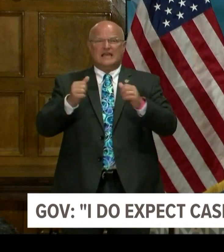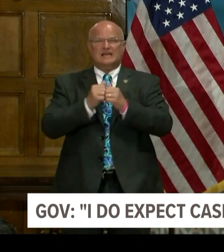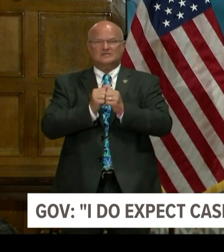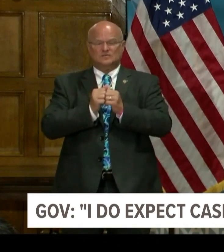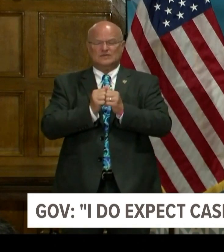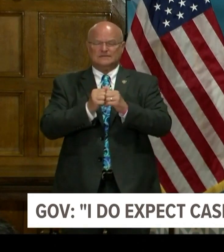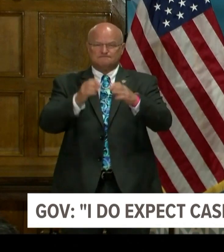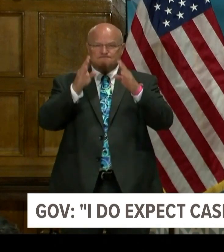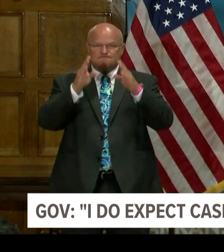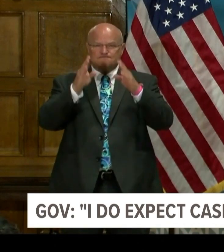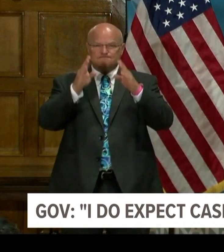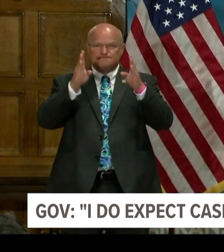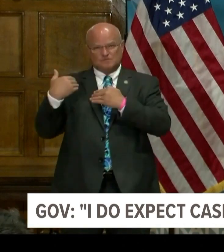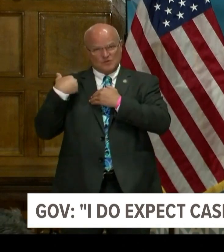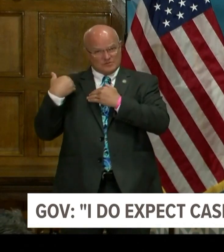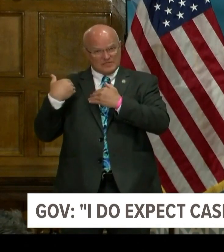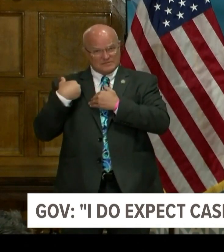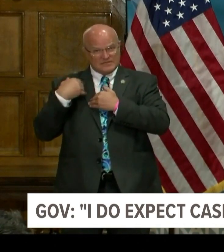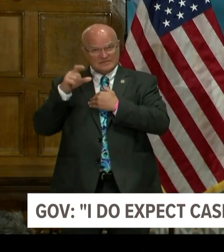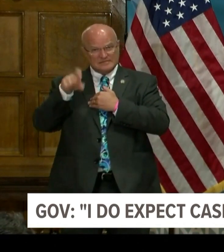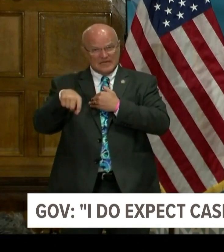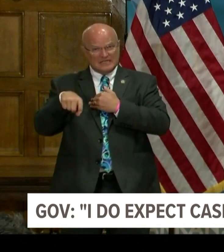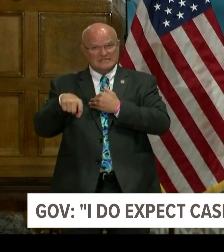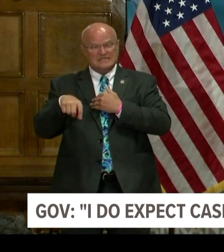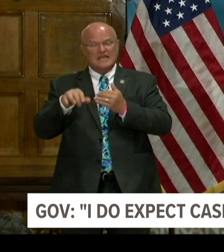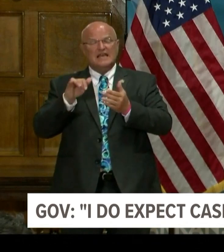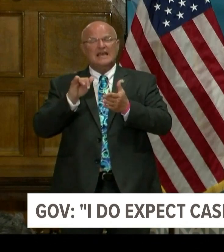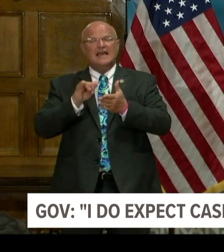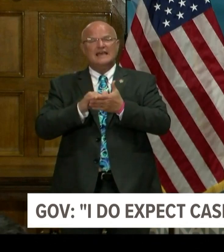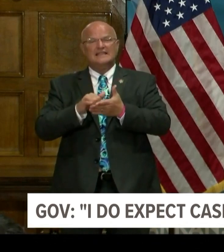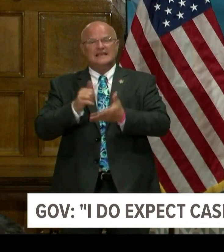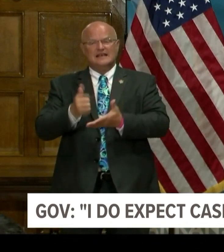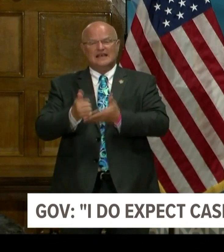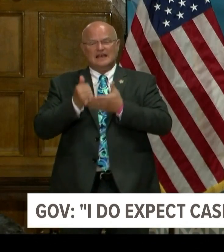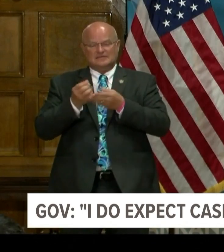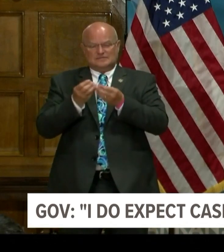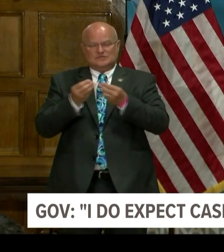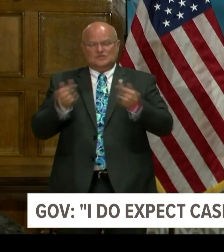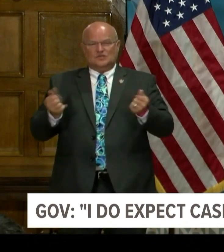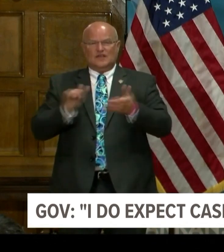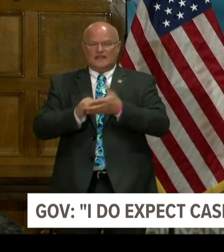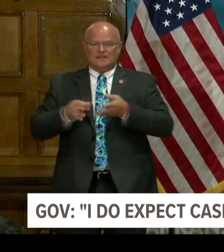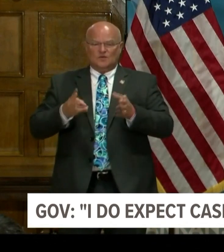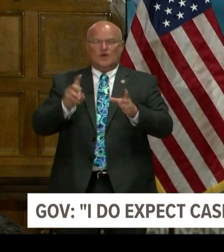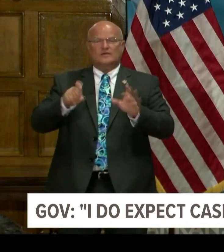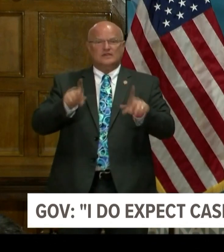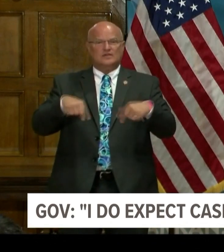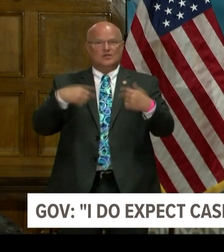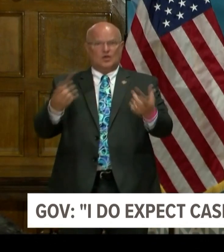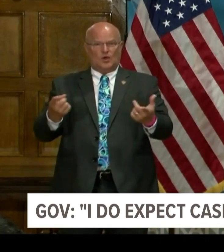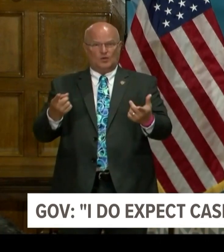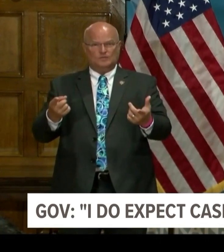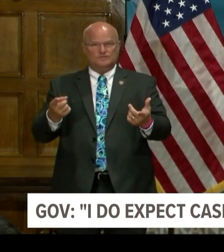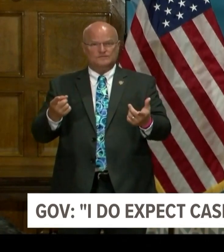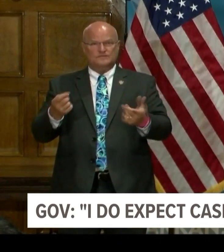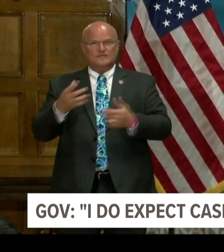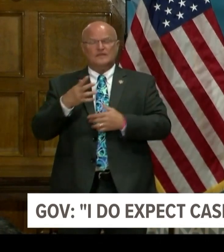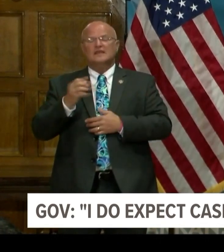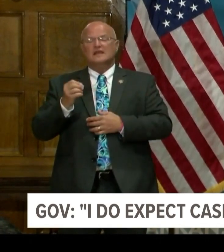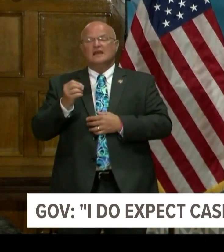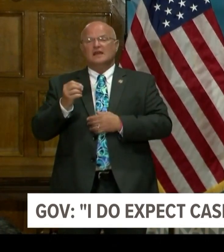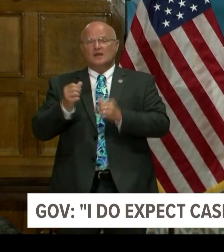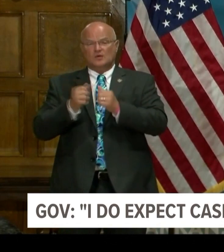with discipline and responsibility, and that's the solution, or that's the direction we need to go.